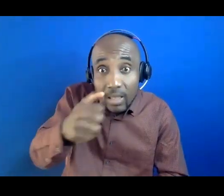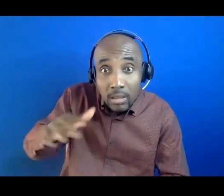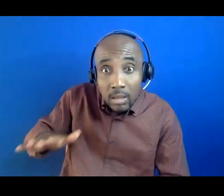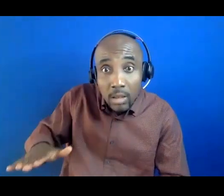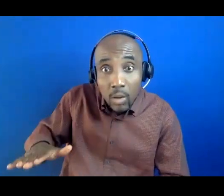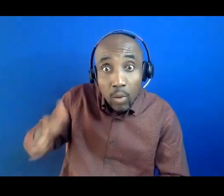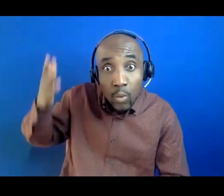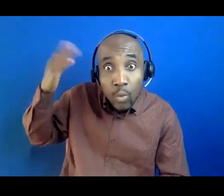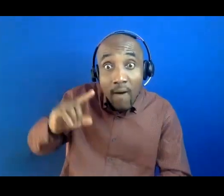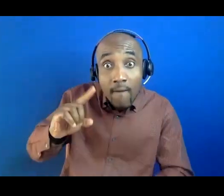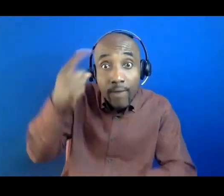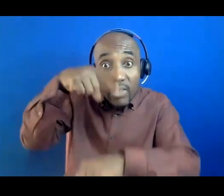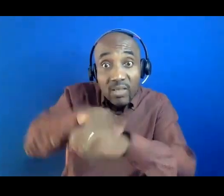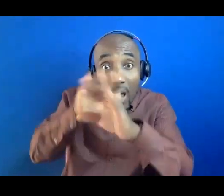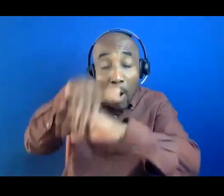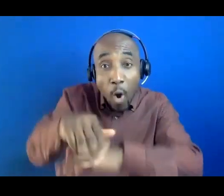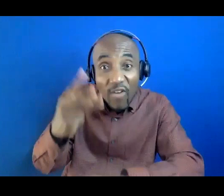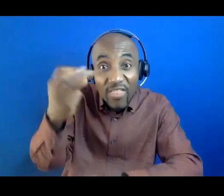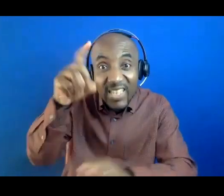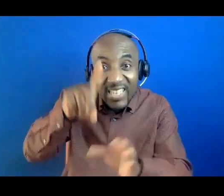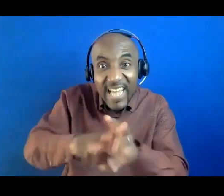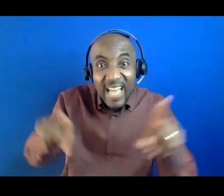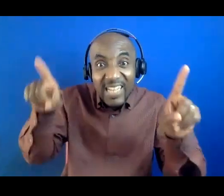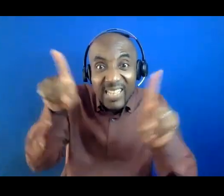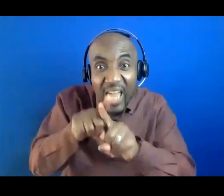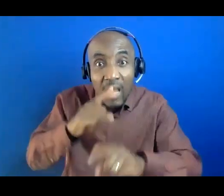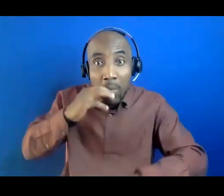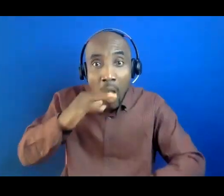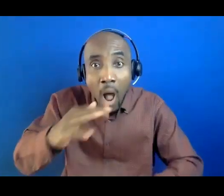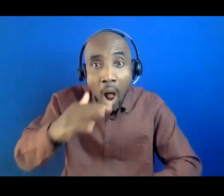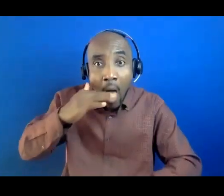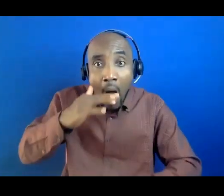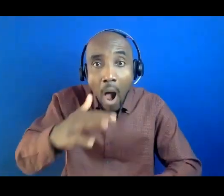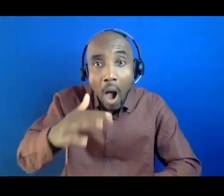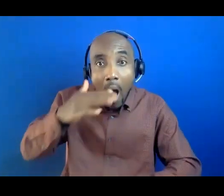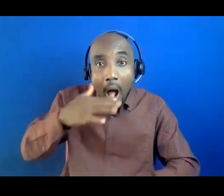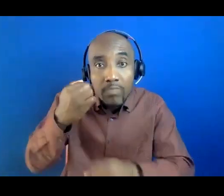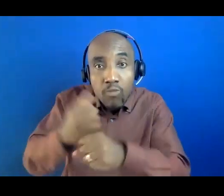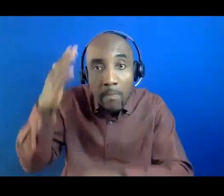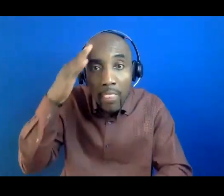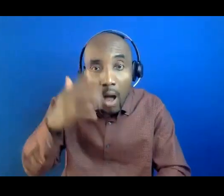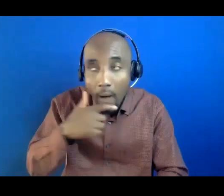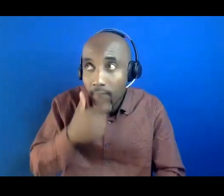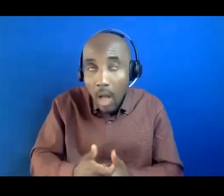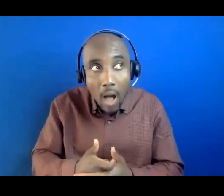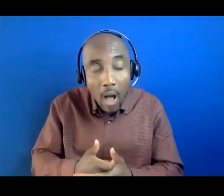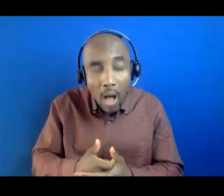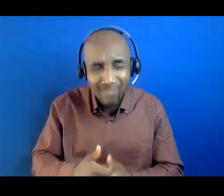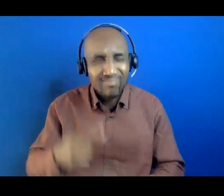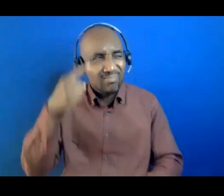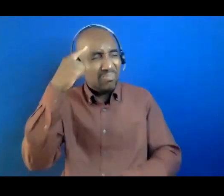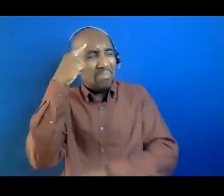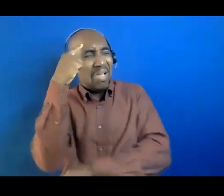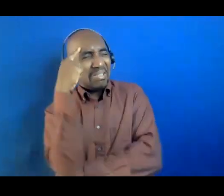in over 30 years that I'd heard that exact same tongue. And in my mind,